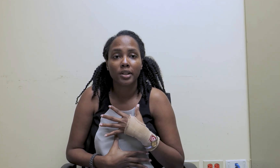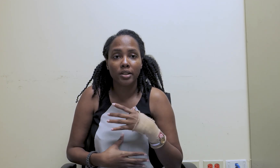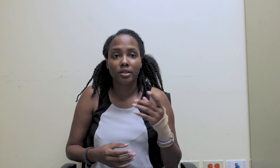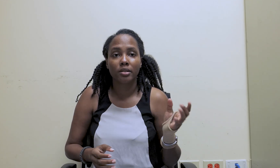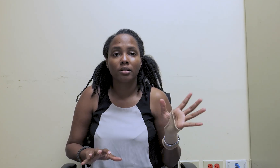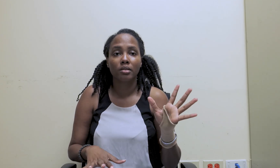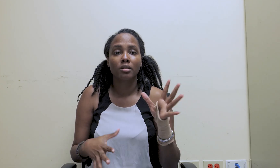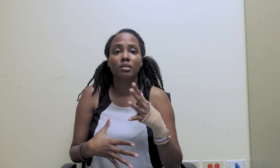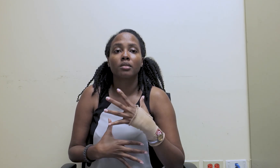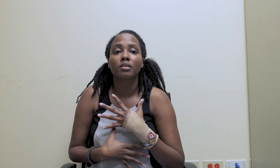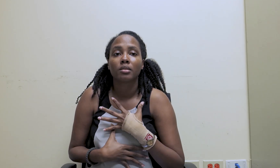Fear.